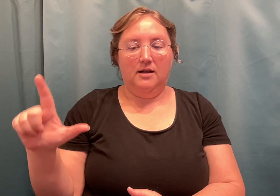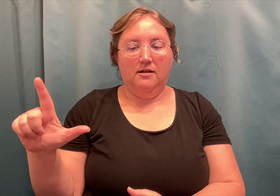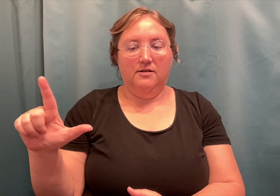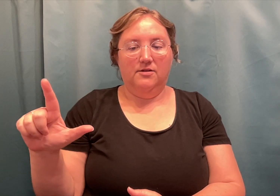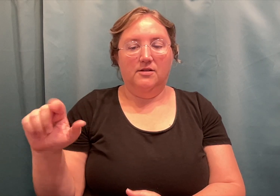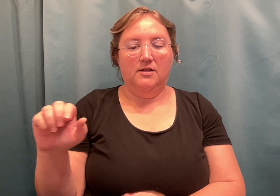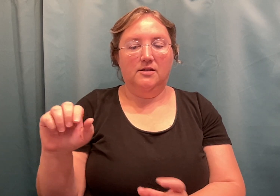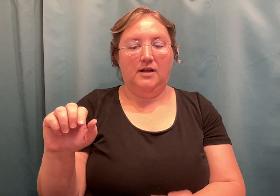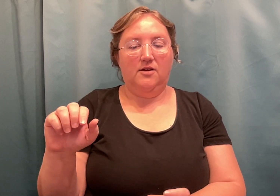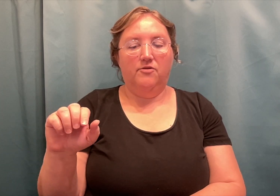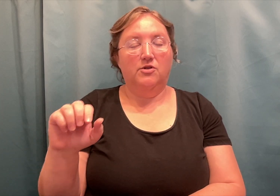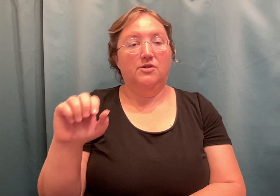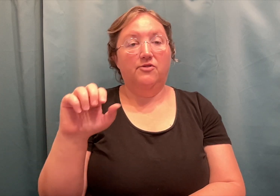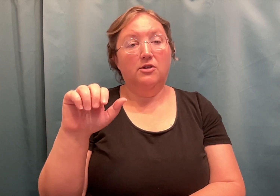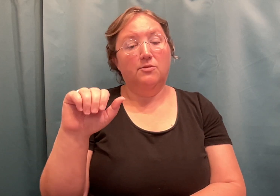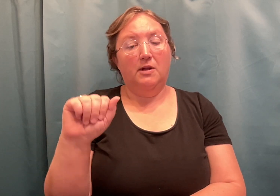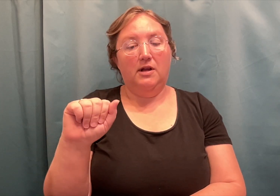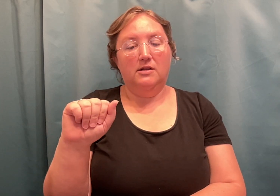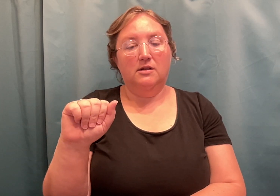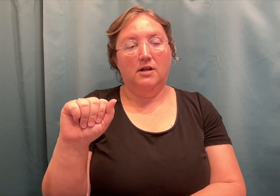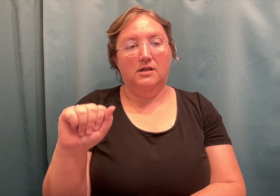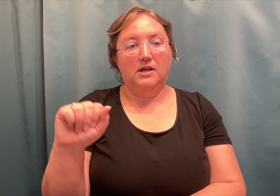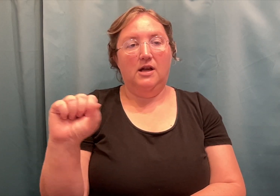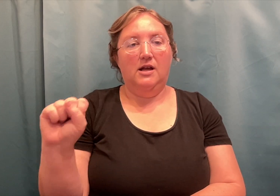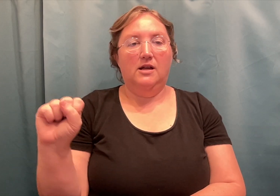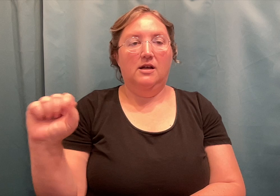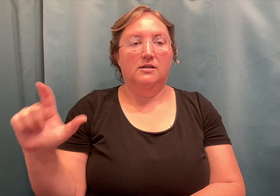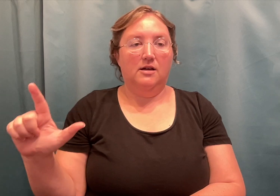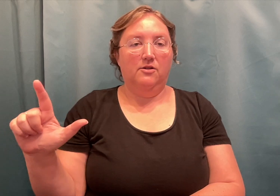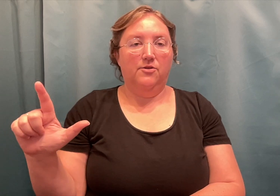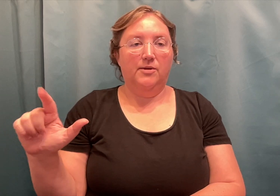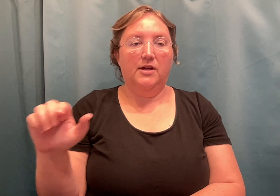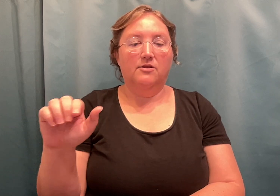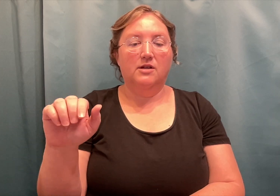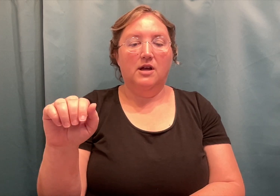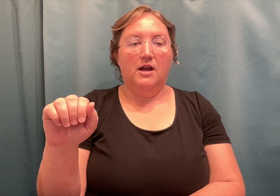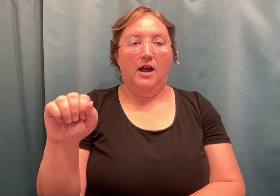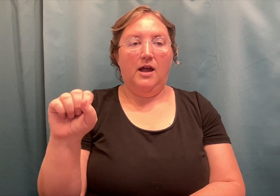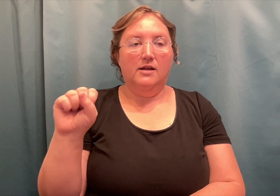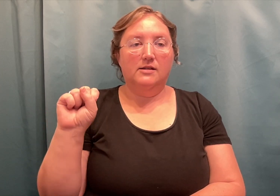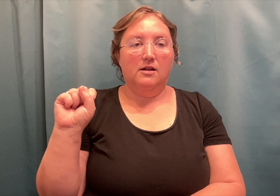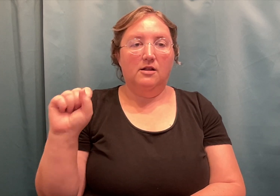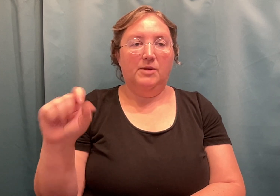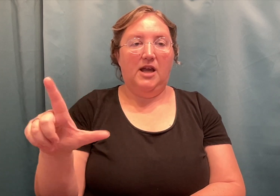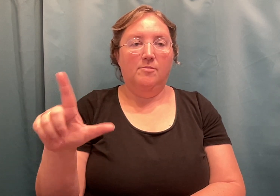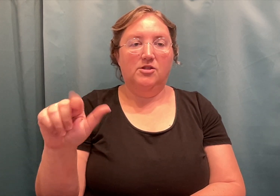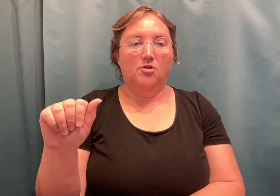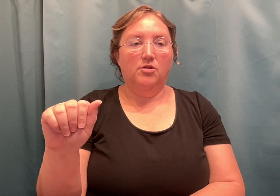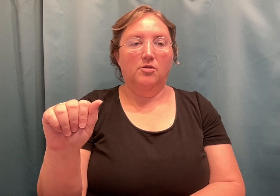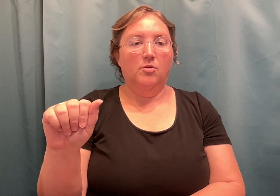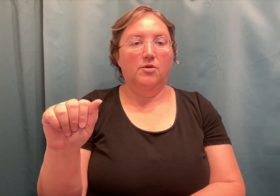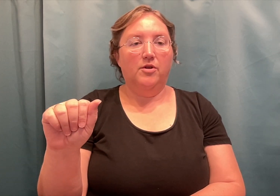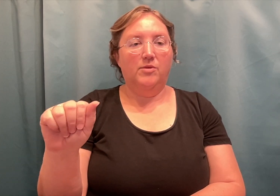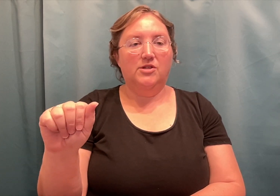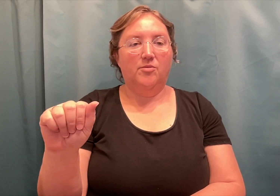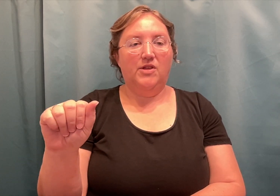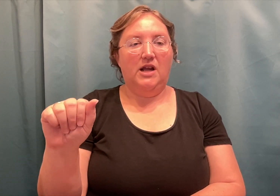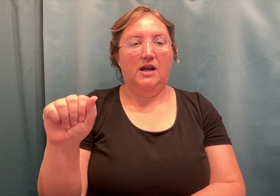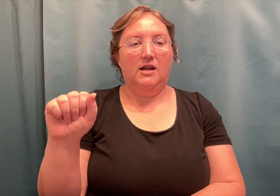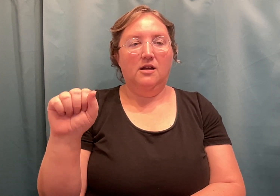As you can see, the second version, fingerspell ASL, is ASL, the 3 letters. ASL, it became its own little word though. We start with an A,